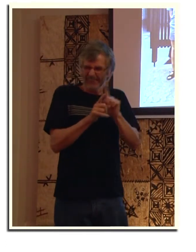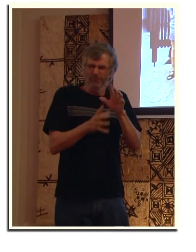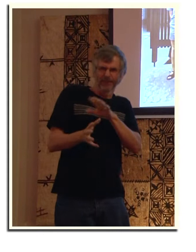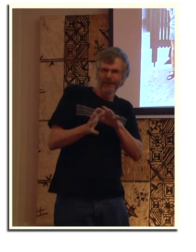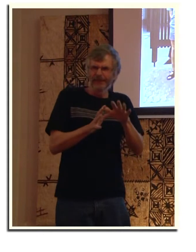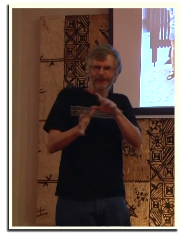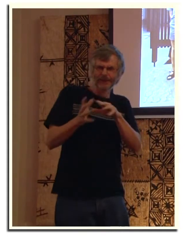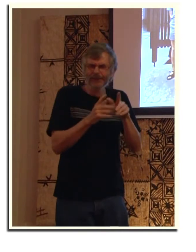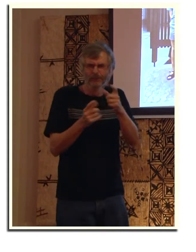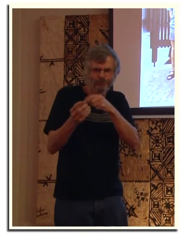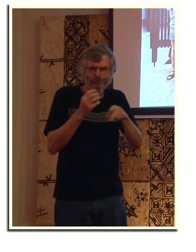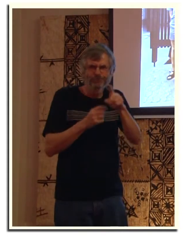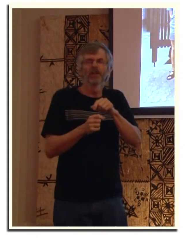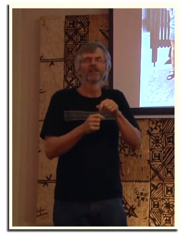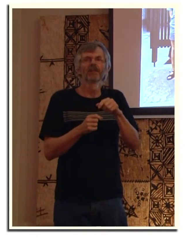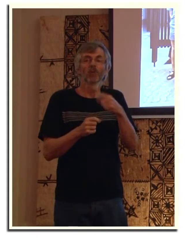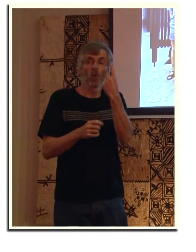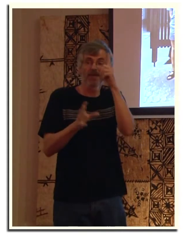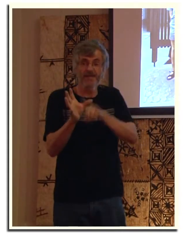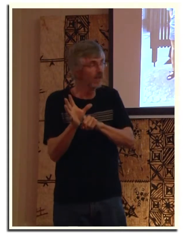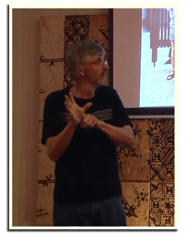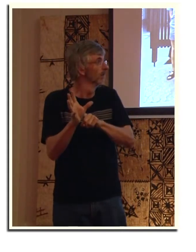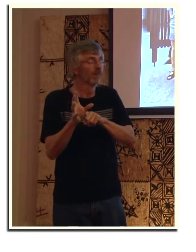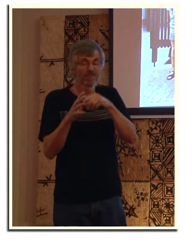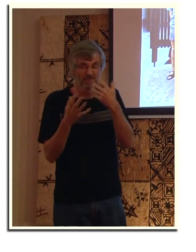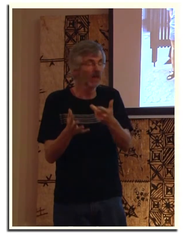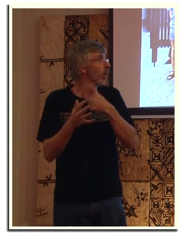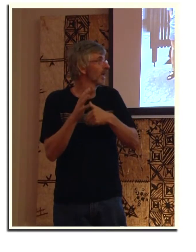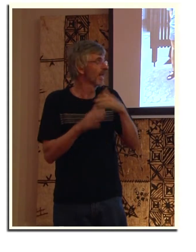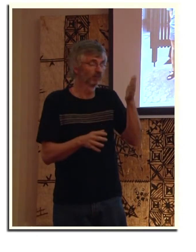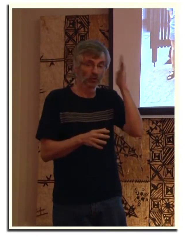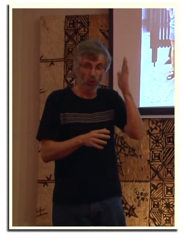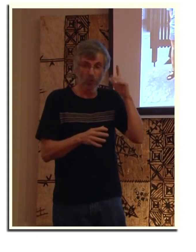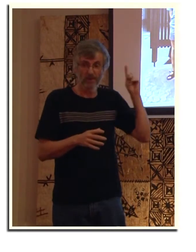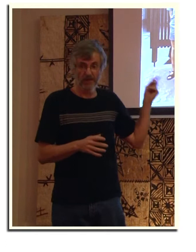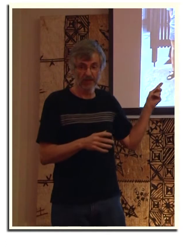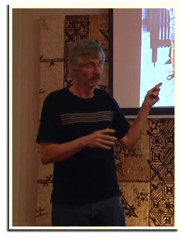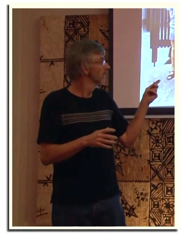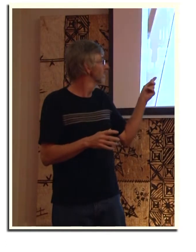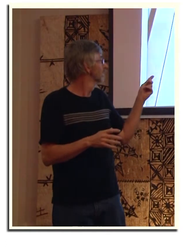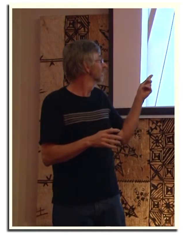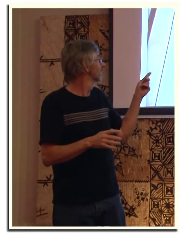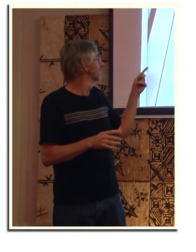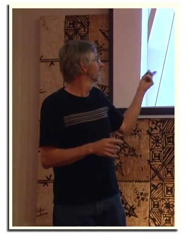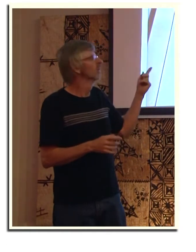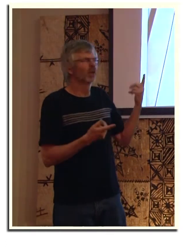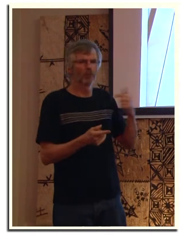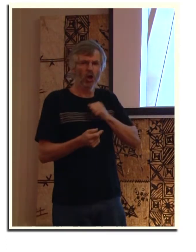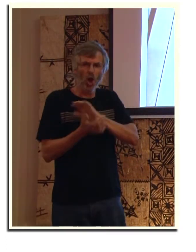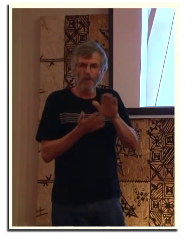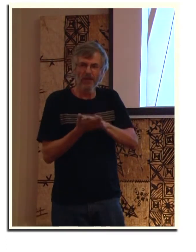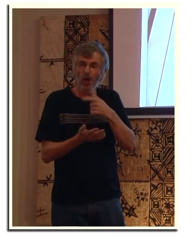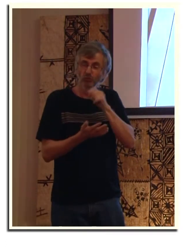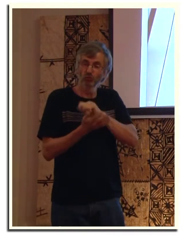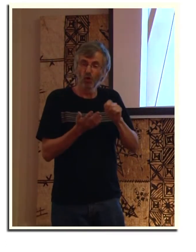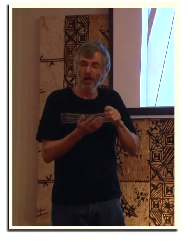School. And the same thing applied. I went to the deaf unit for some of my studies with other students who were deaf. And then I would